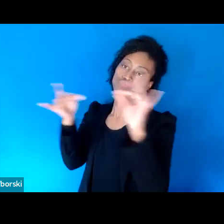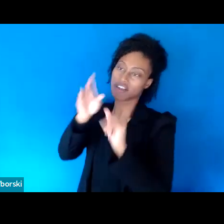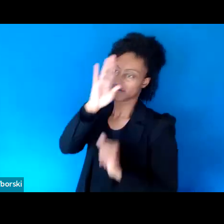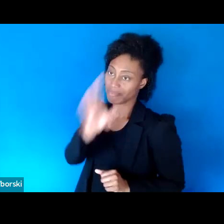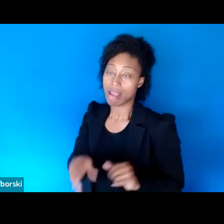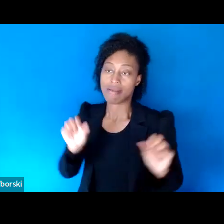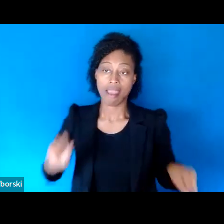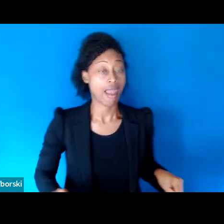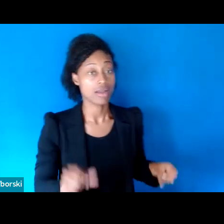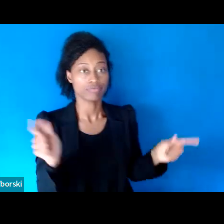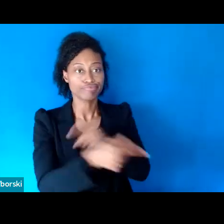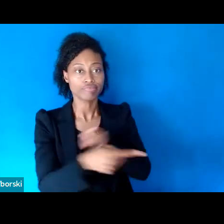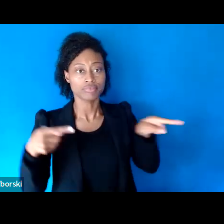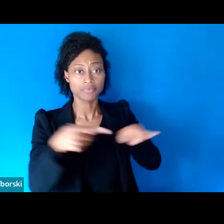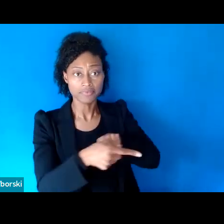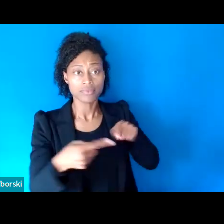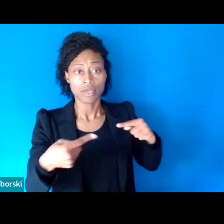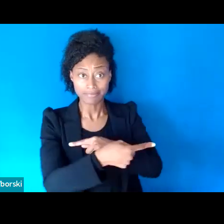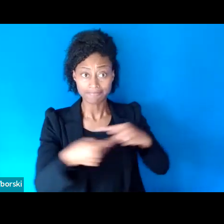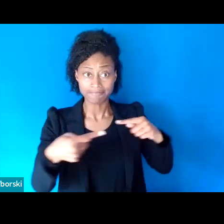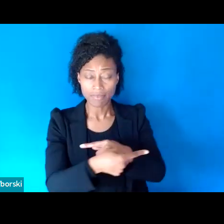want to make sure that everybody has a chance to talk.